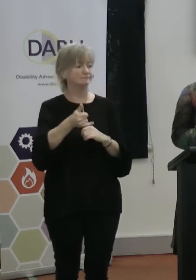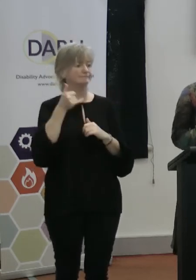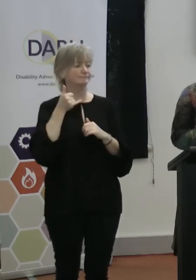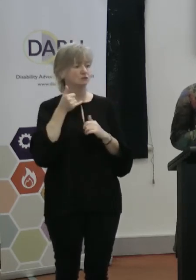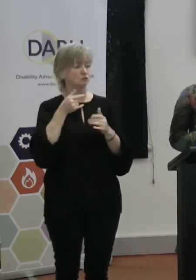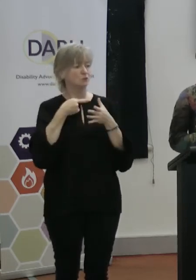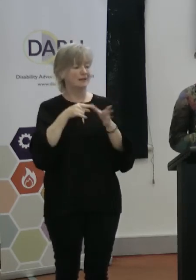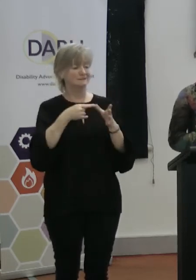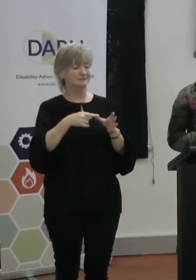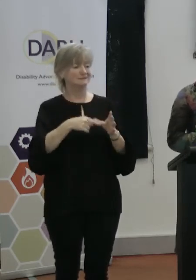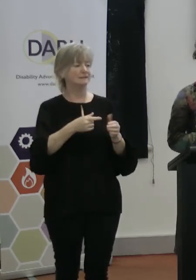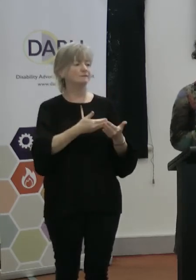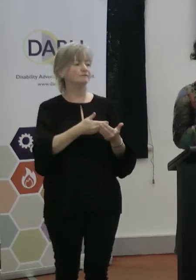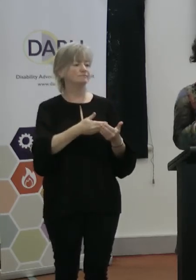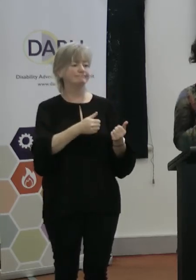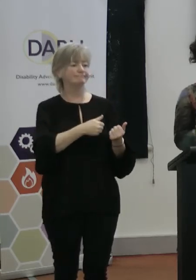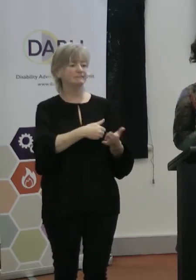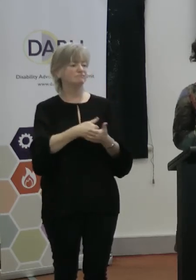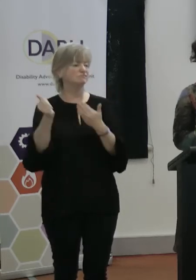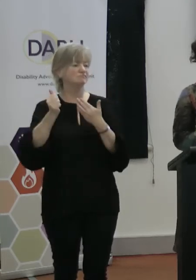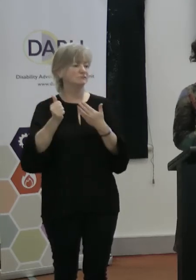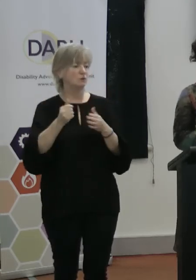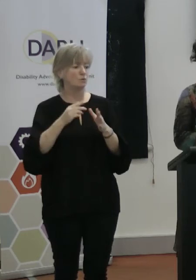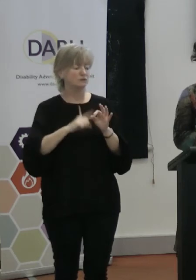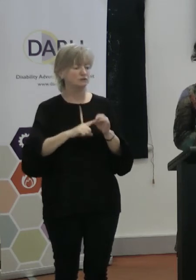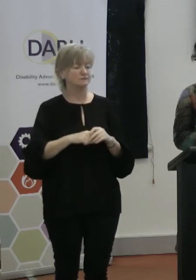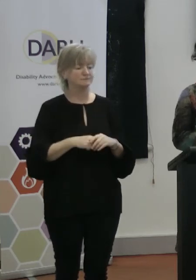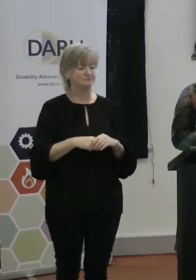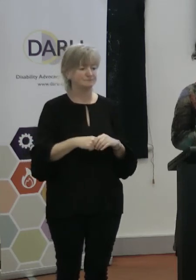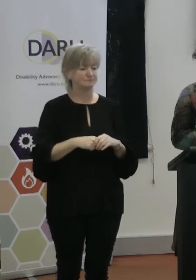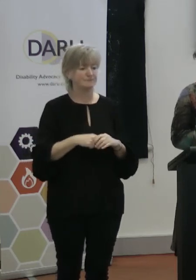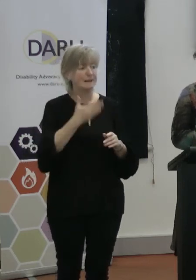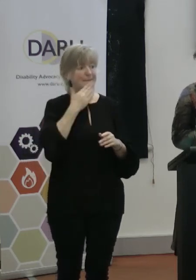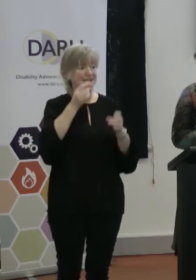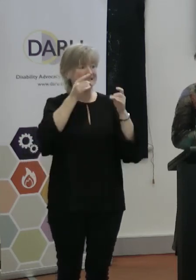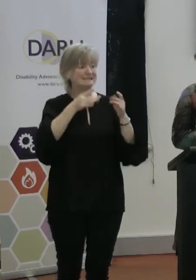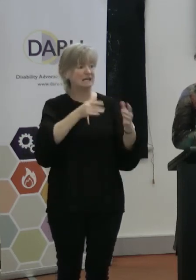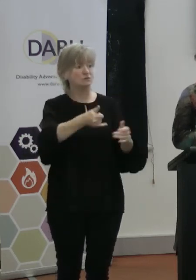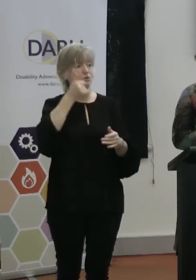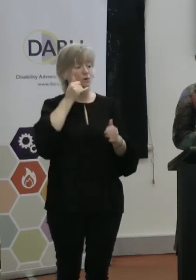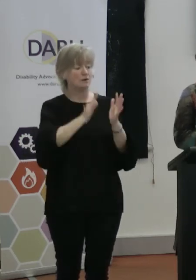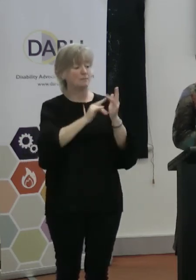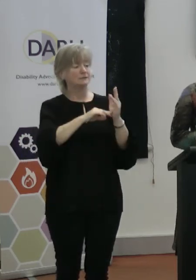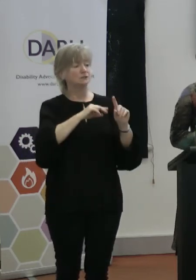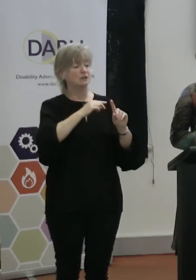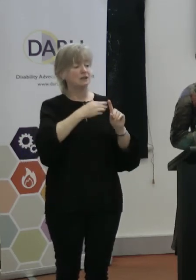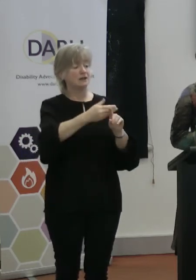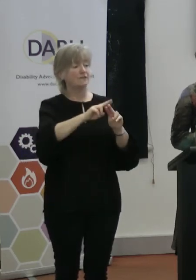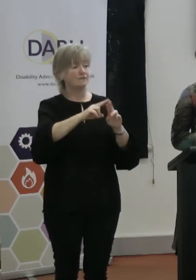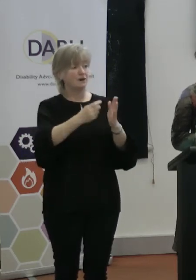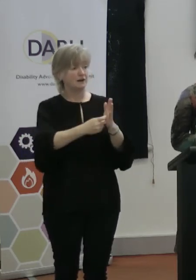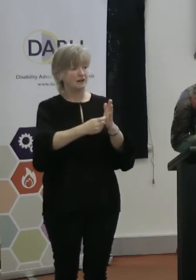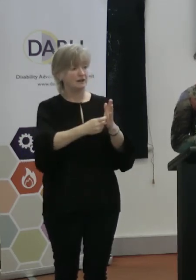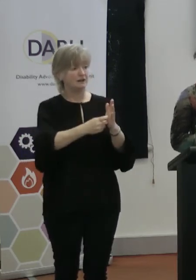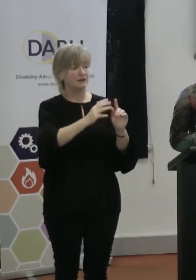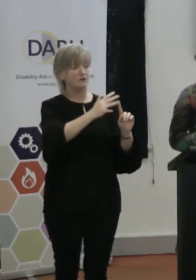general questions on these new agreements and on the Residential Tenancies Act. So please start there. It's Monday to Friday, 9 a.m.